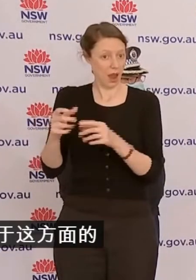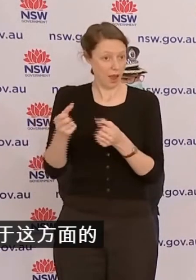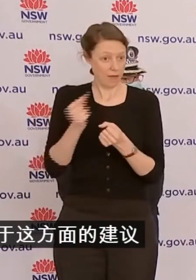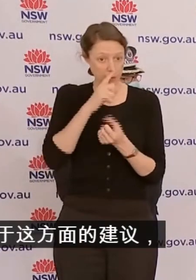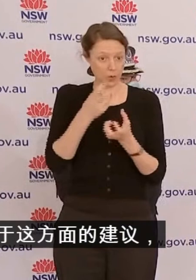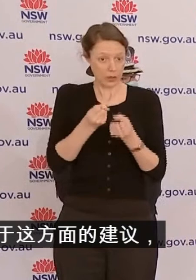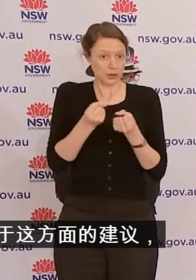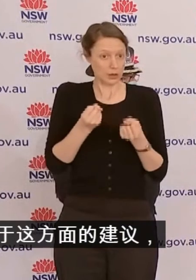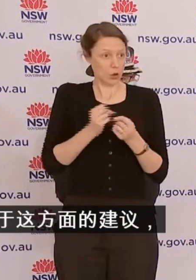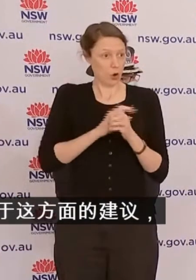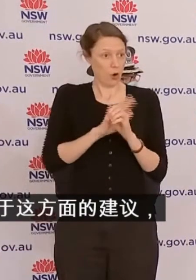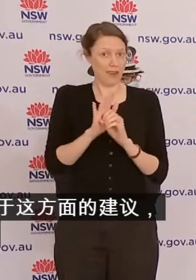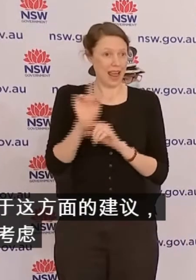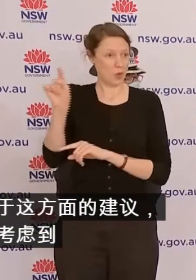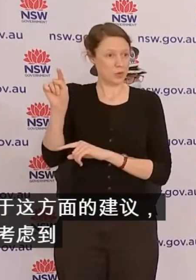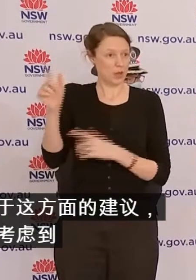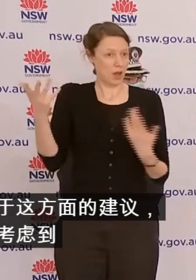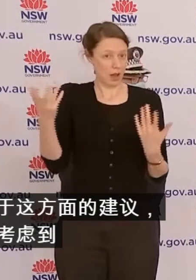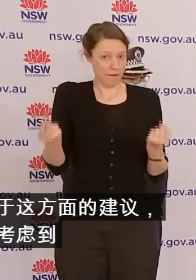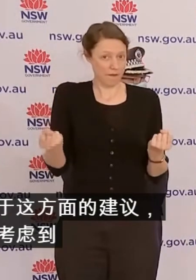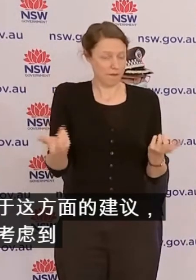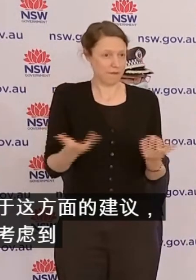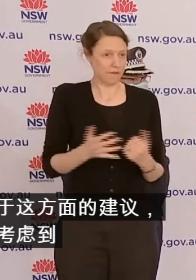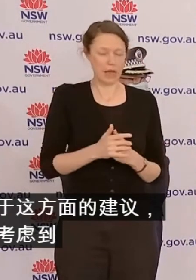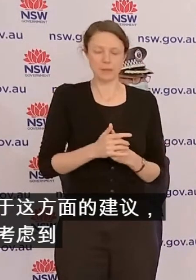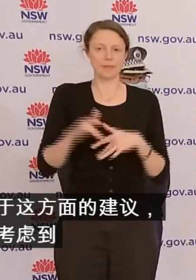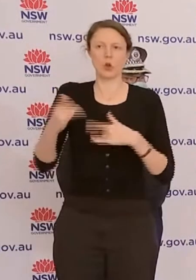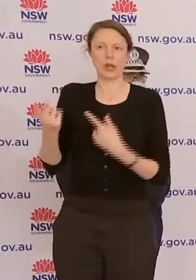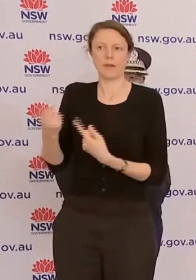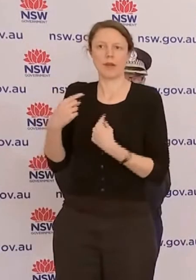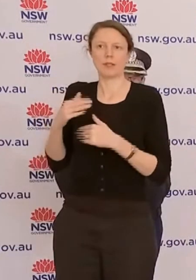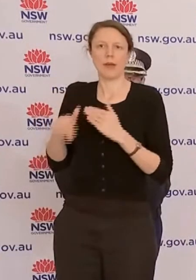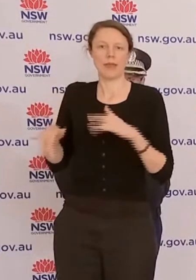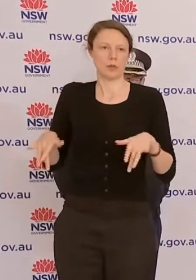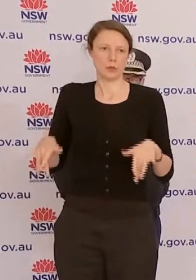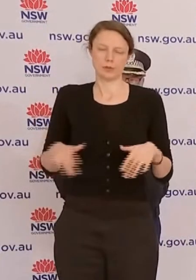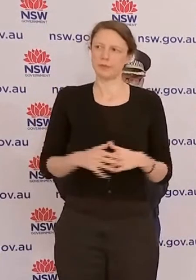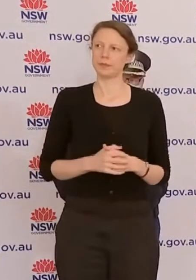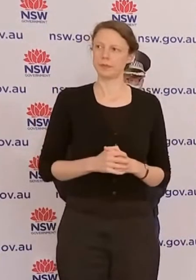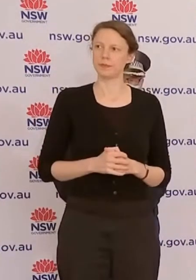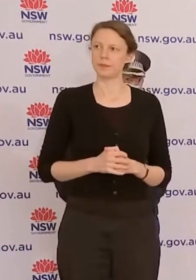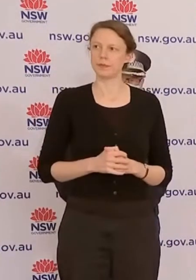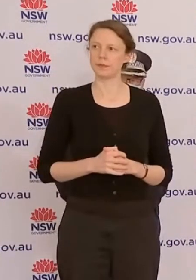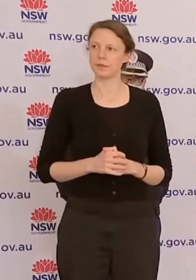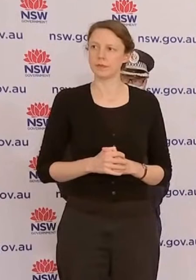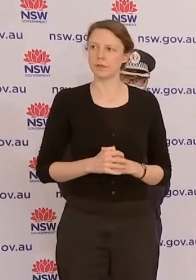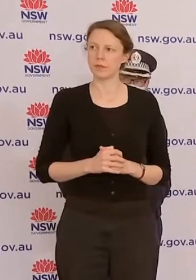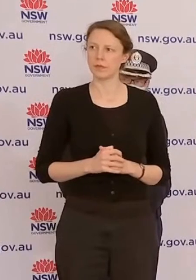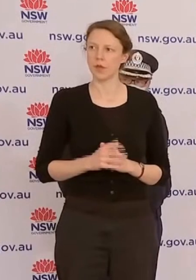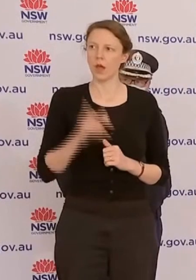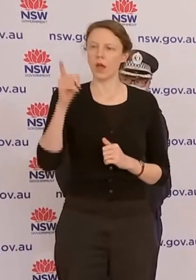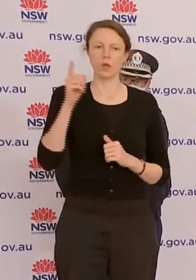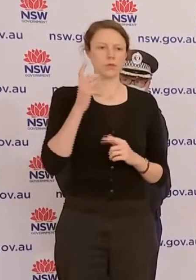advice on that yet, but we'll take that on board. Alex? With vaccinated workers, the trainees out of those ALGA work,